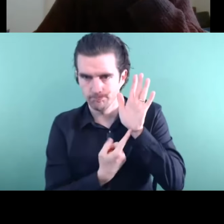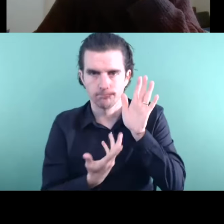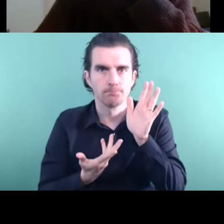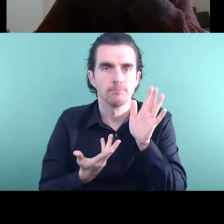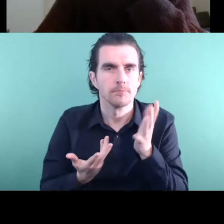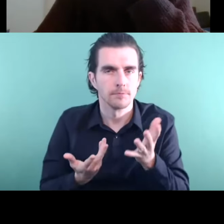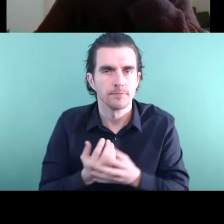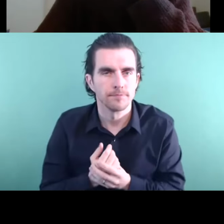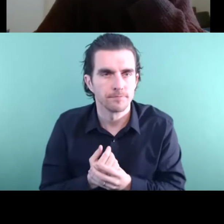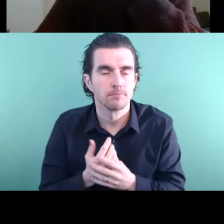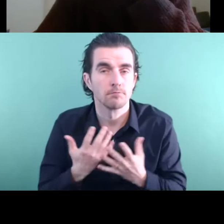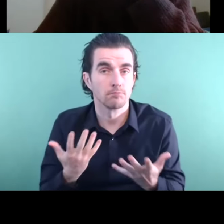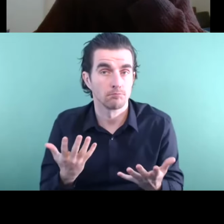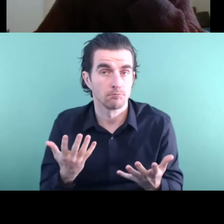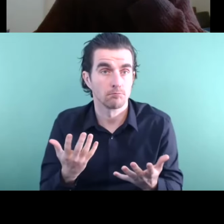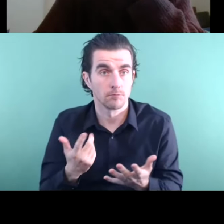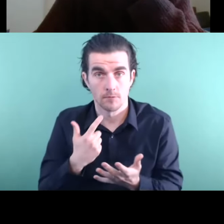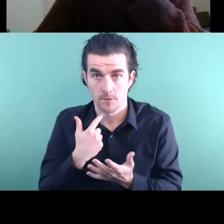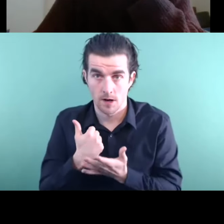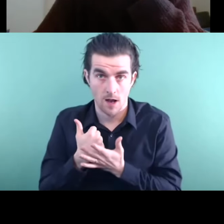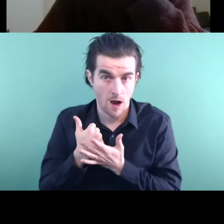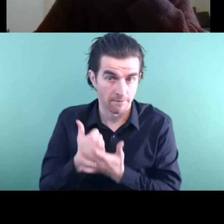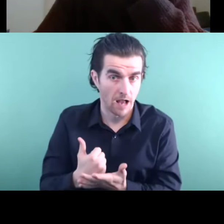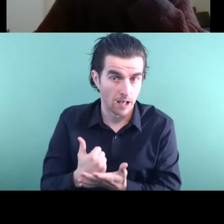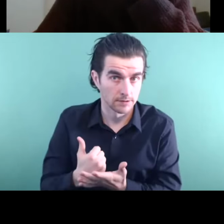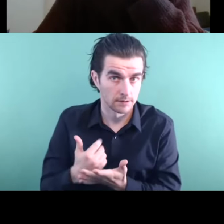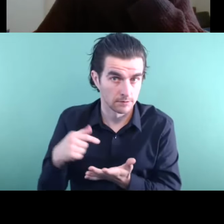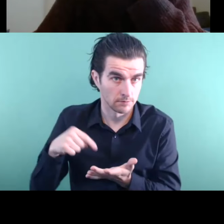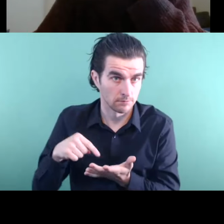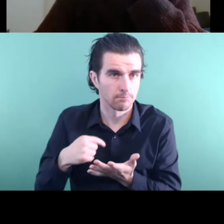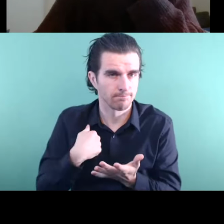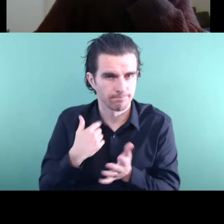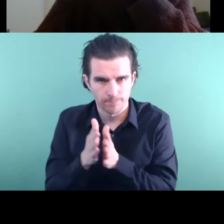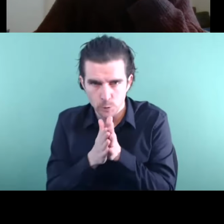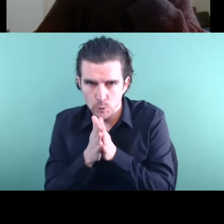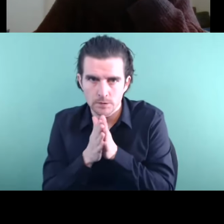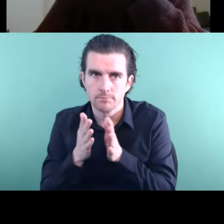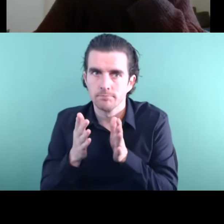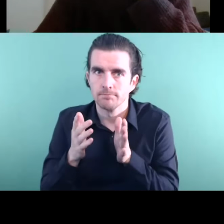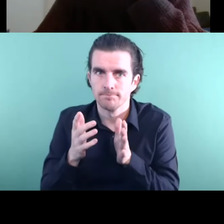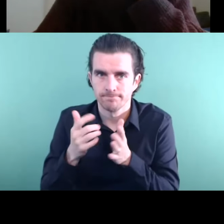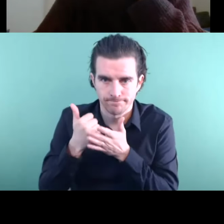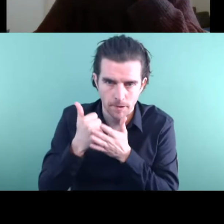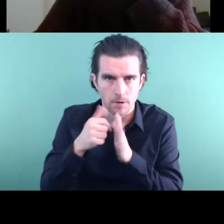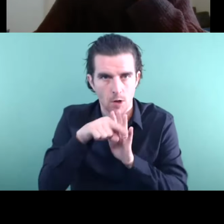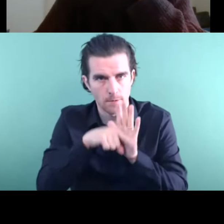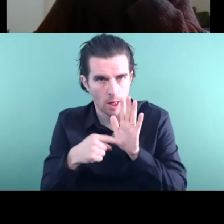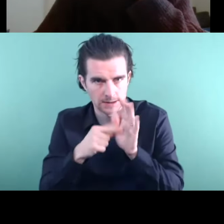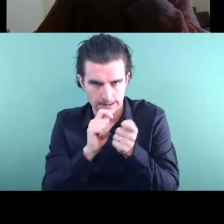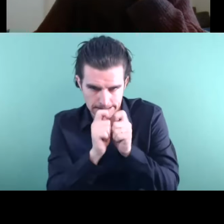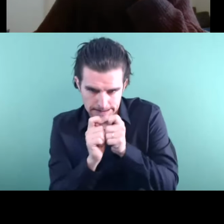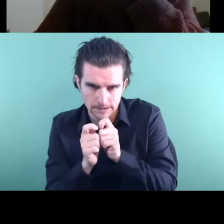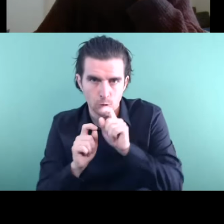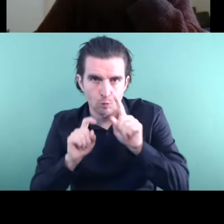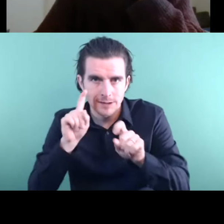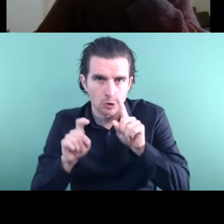for dashboard indicators to assess impact over time. All of these things are there in